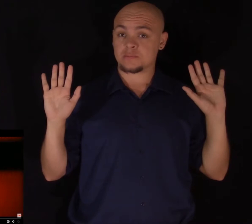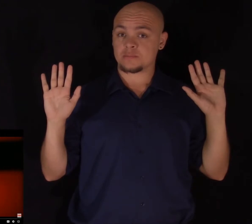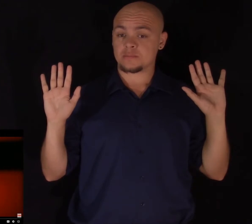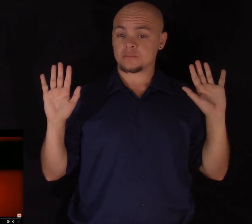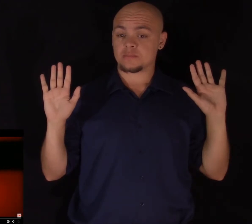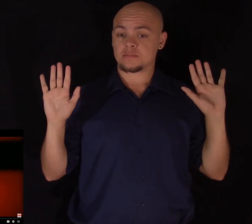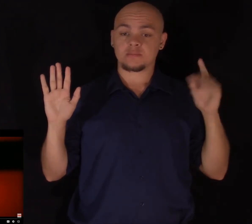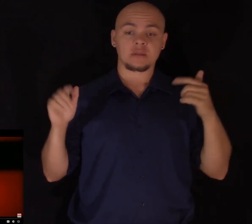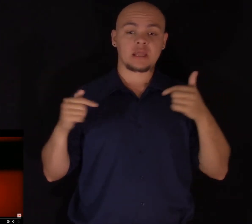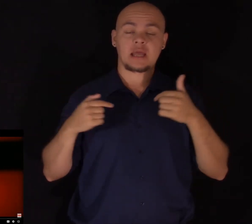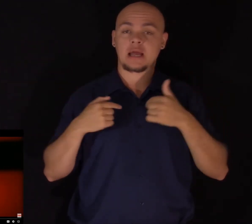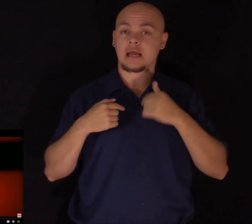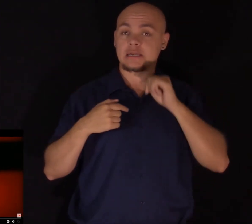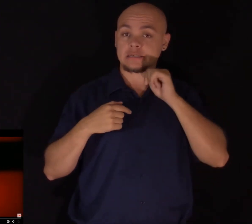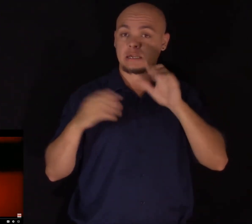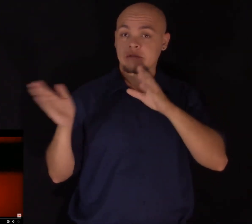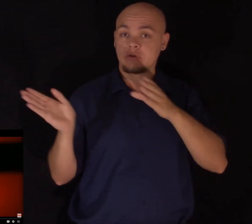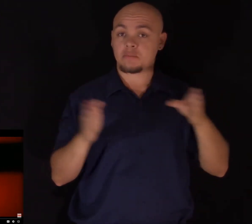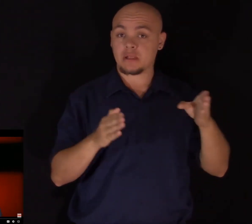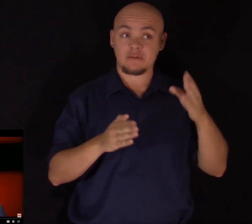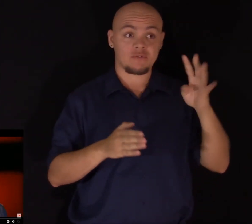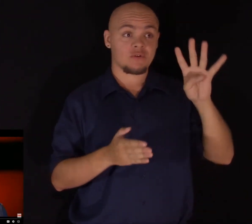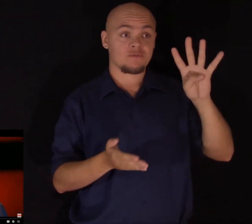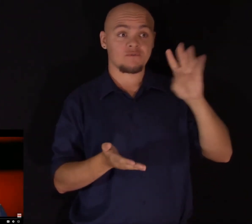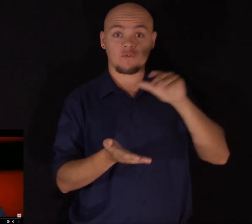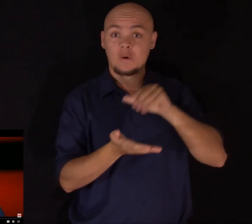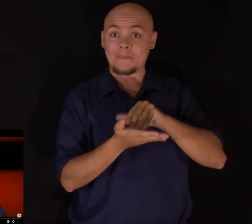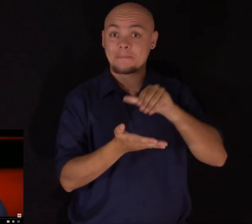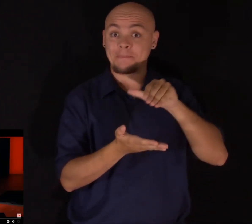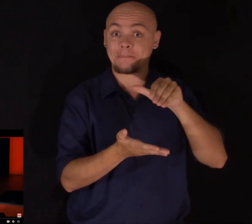I had no contingency plan for 4 million.